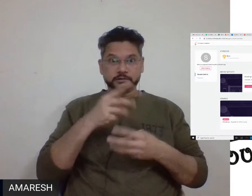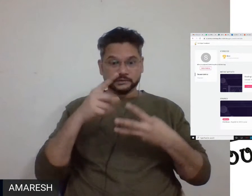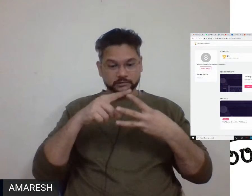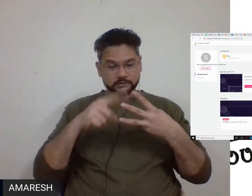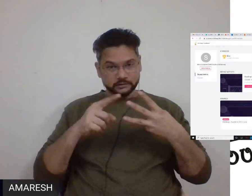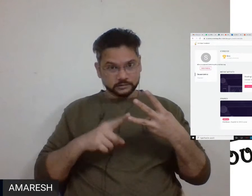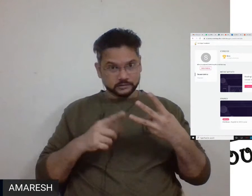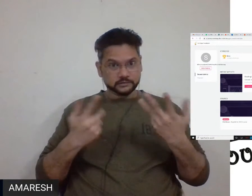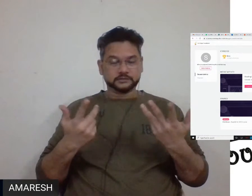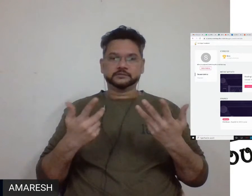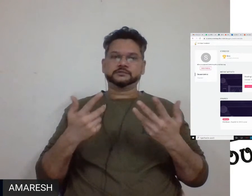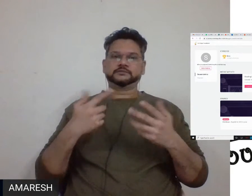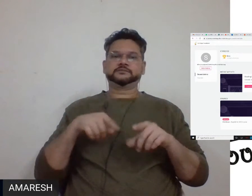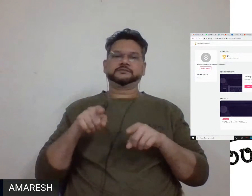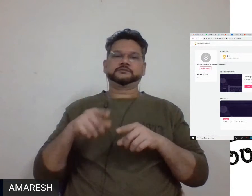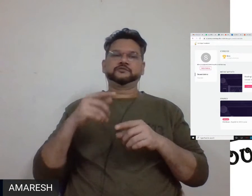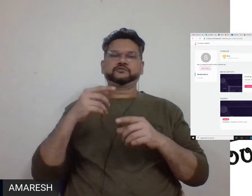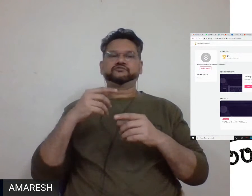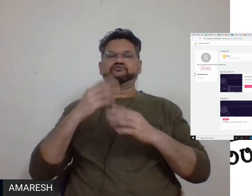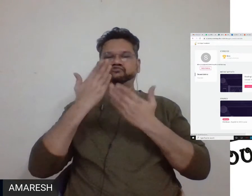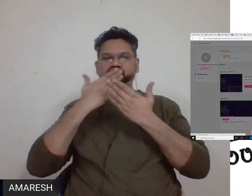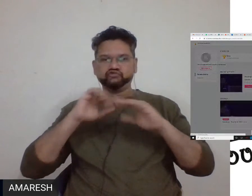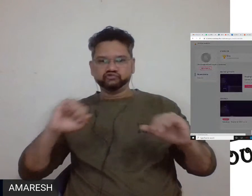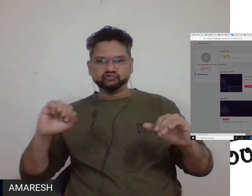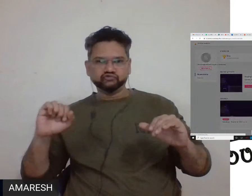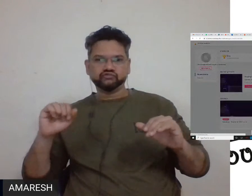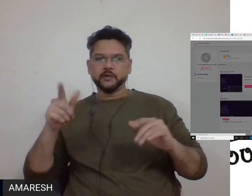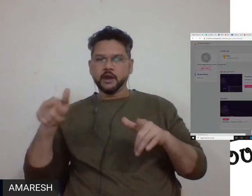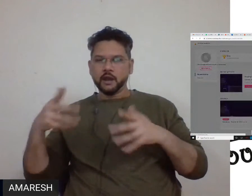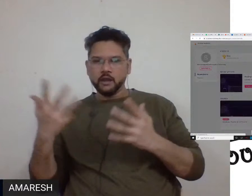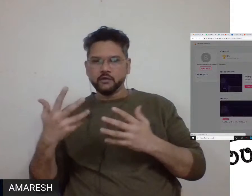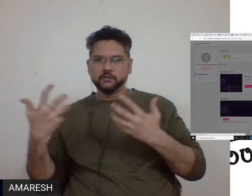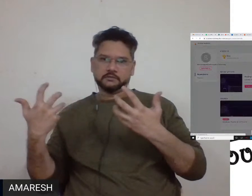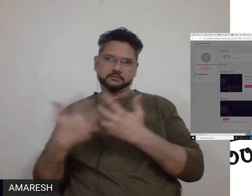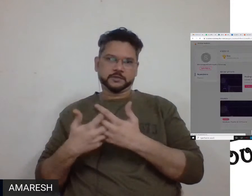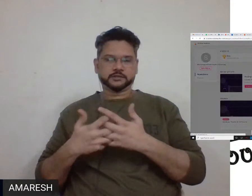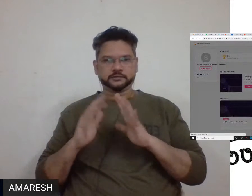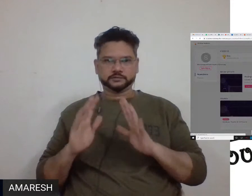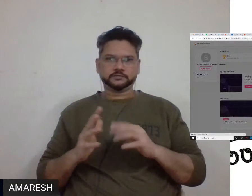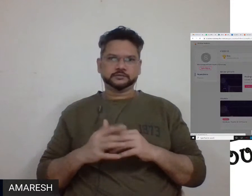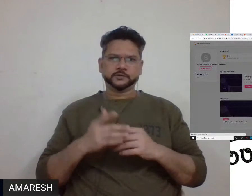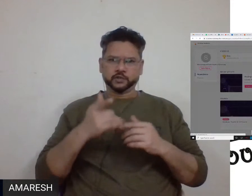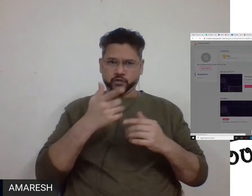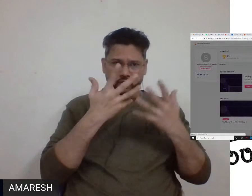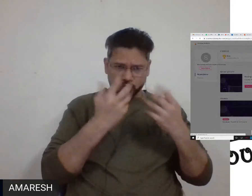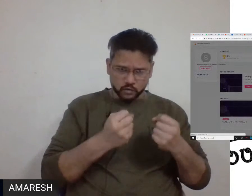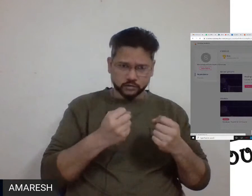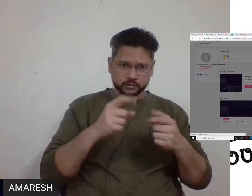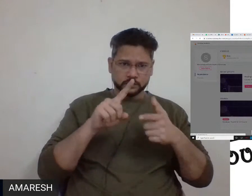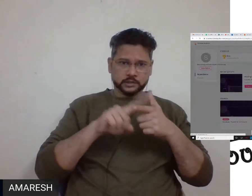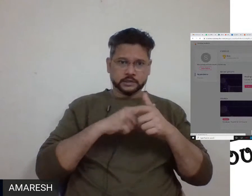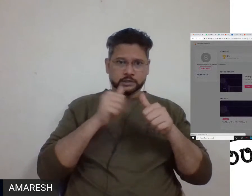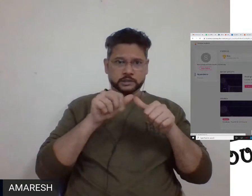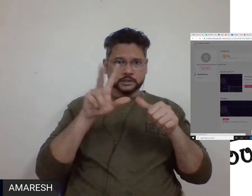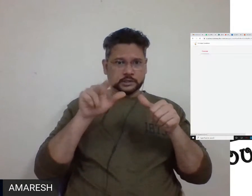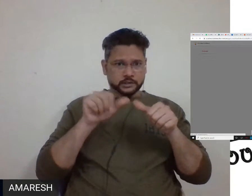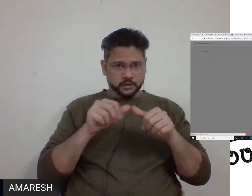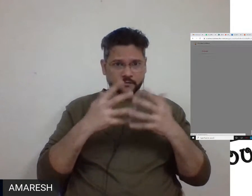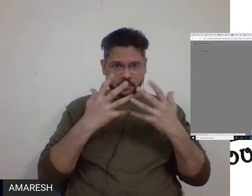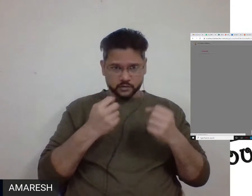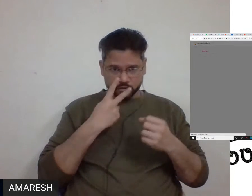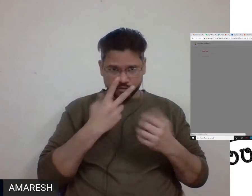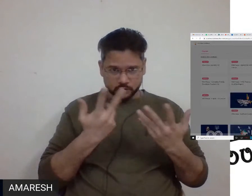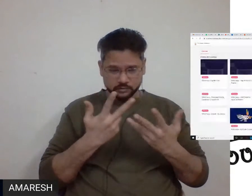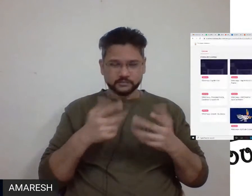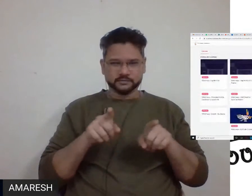know certain things about Java or SQL? Or can I show you as to how teacher would see these